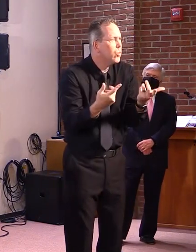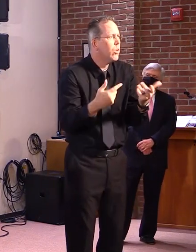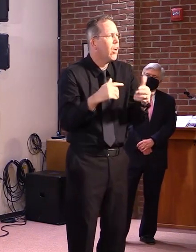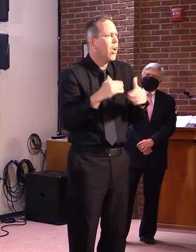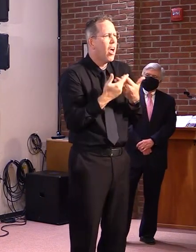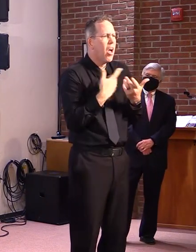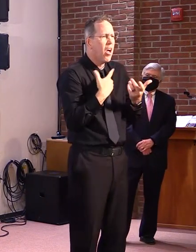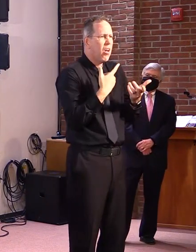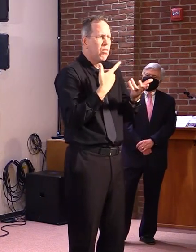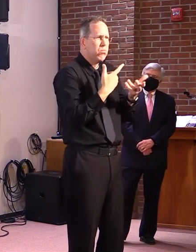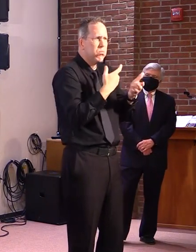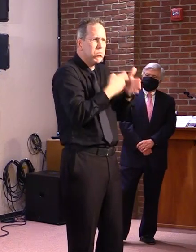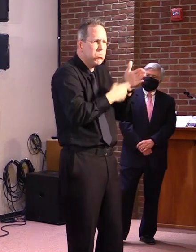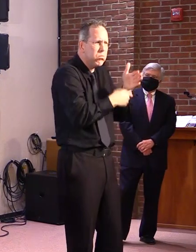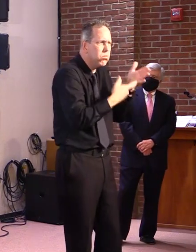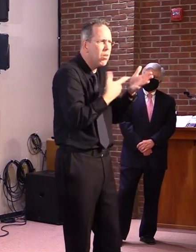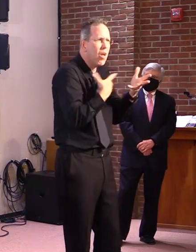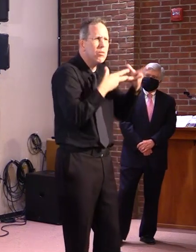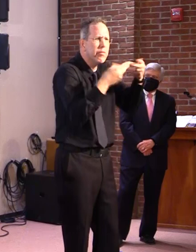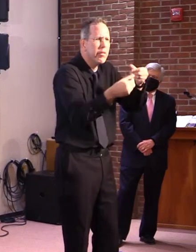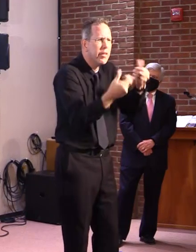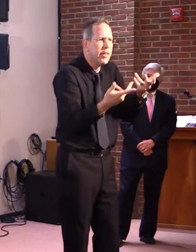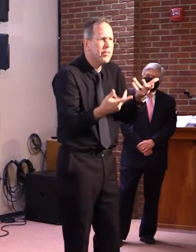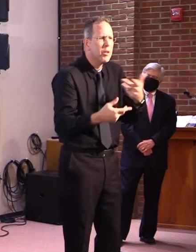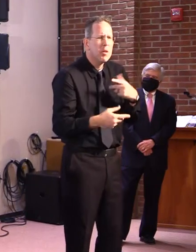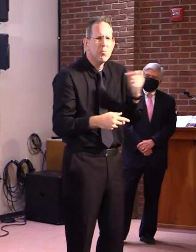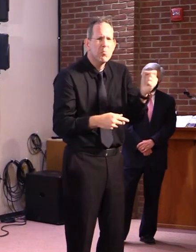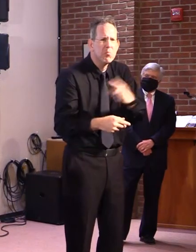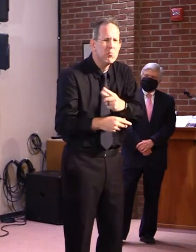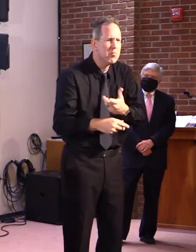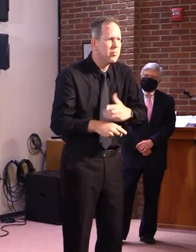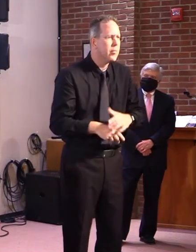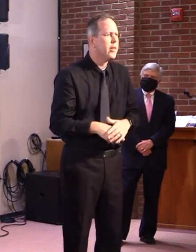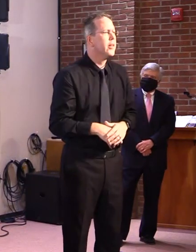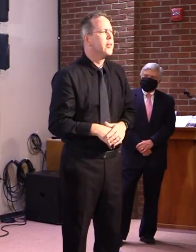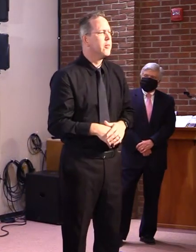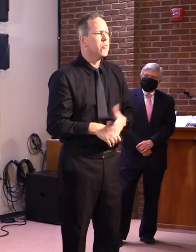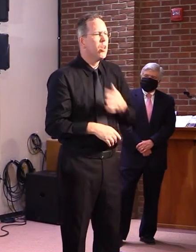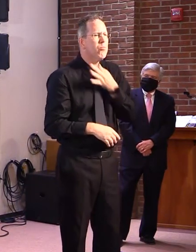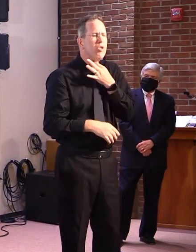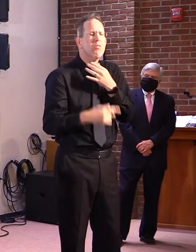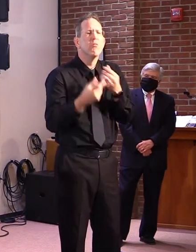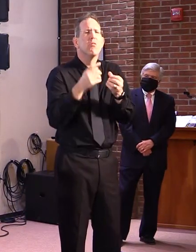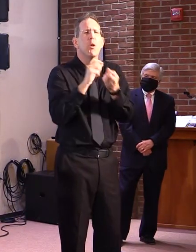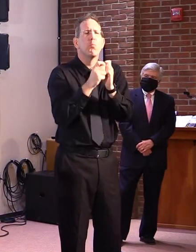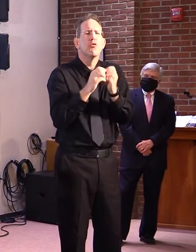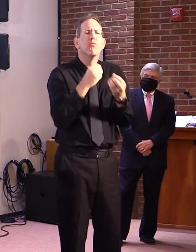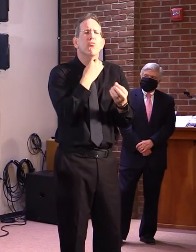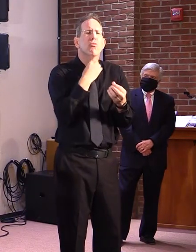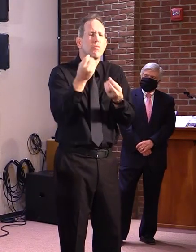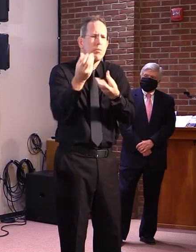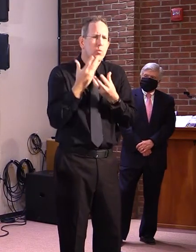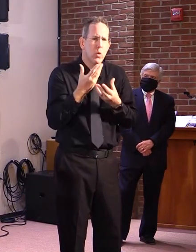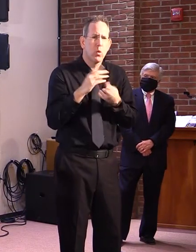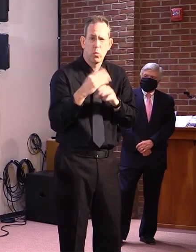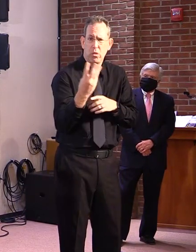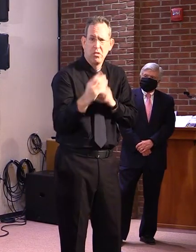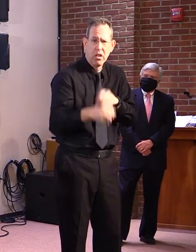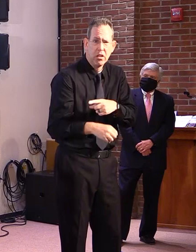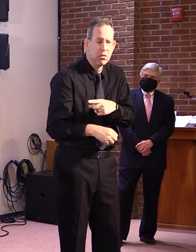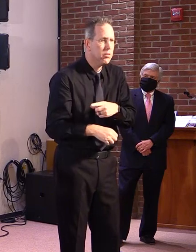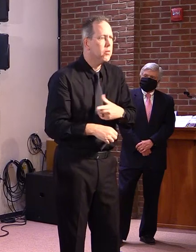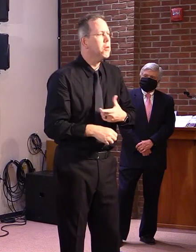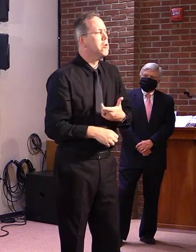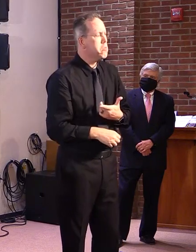And I realize you may not know that number today, so if you want to get back to me Wednesday, that's fine too. But I think those are more appropriate for